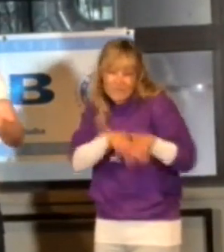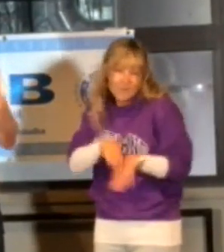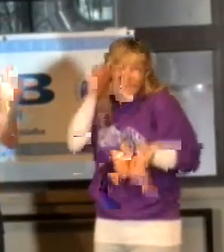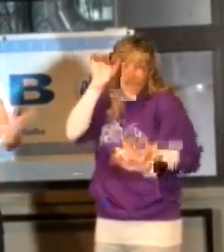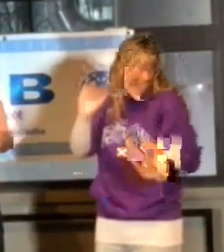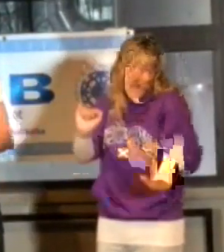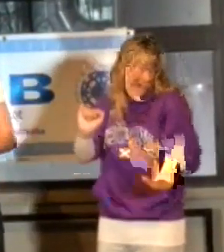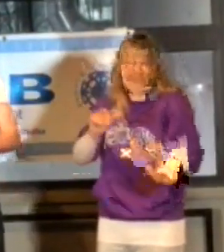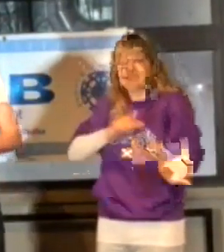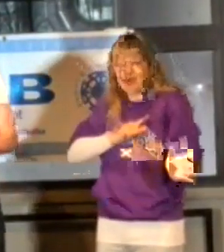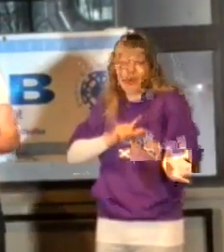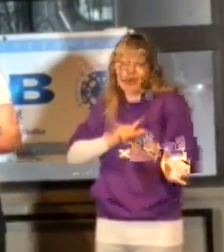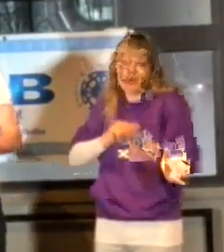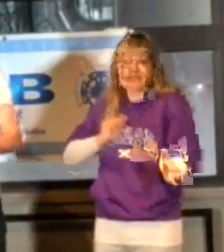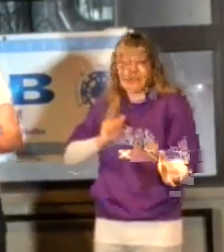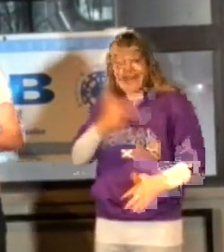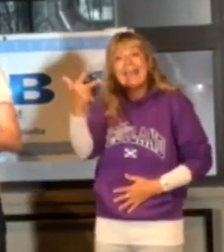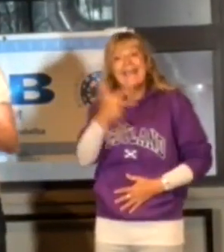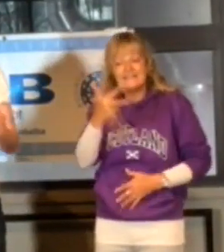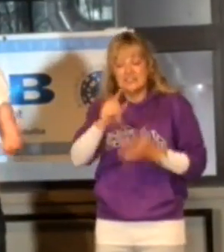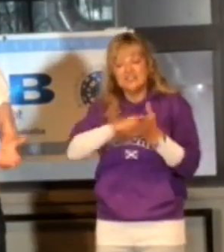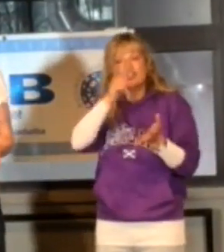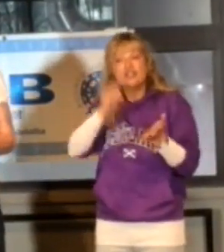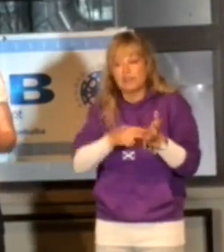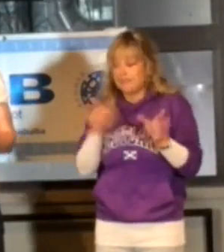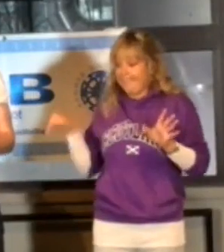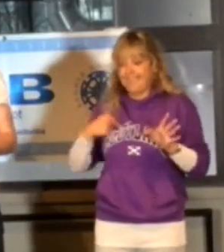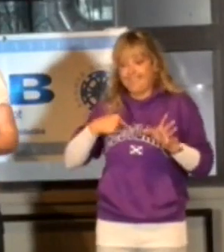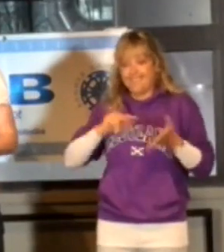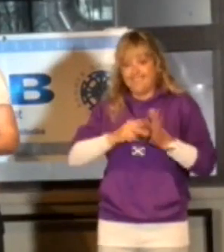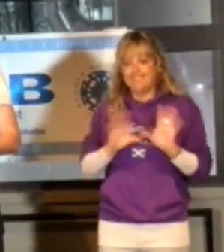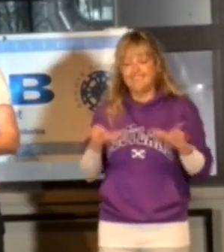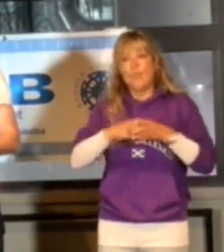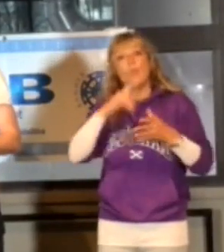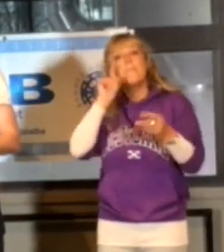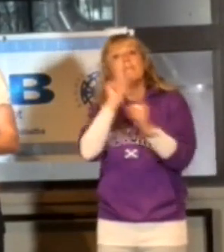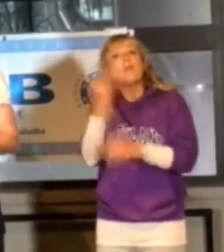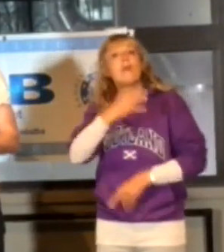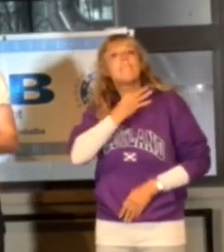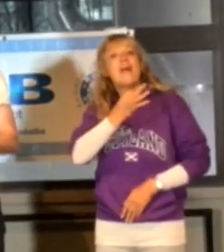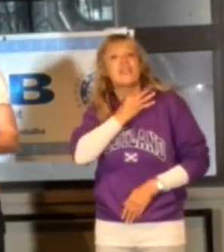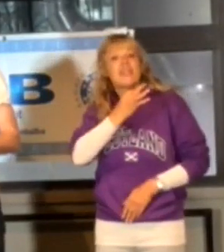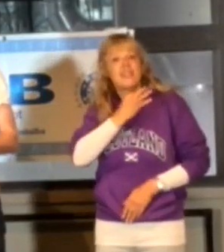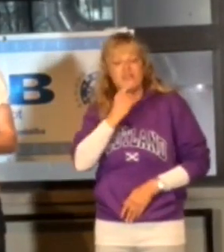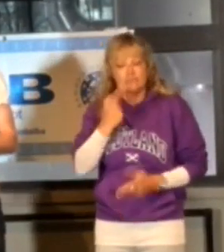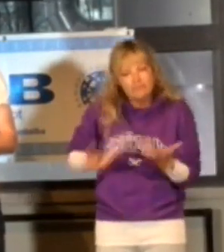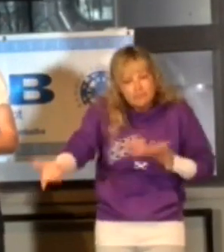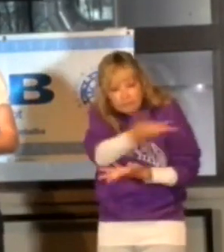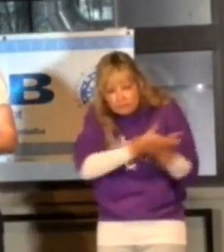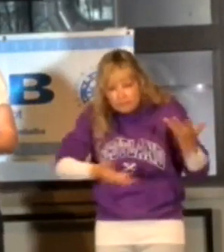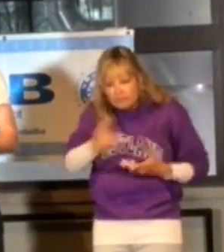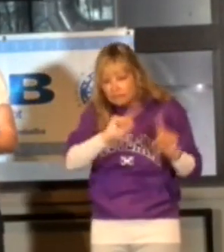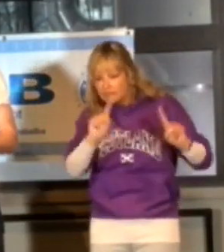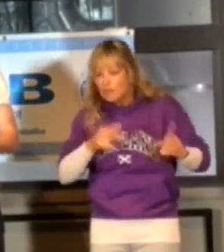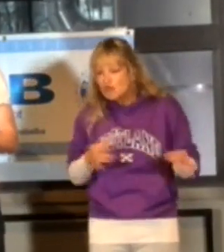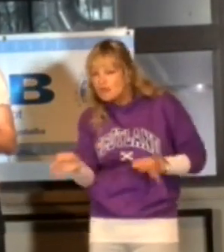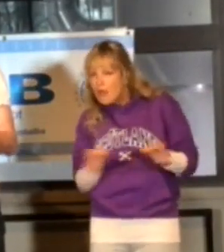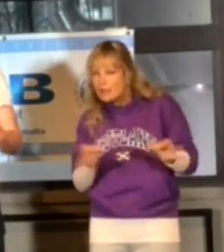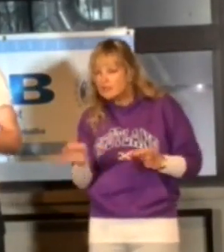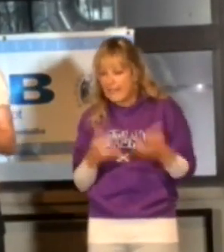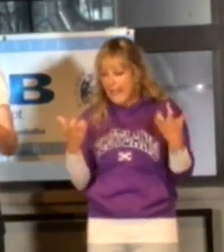So on the 18th of January, the convention is going to meet up in Perth to discuss our strategy